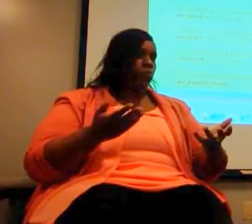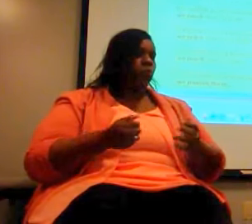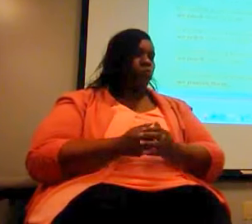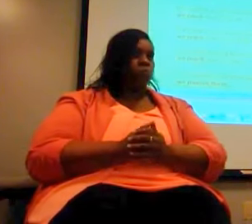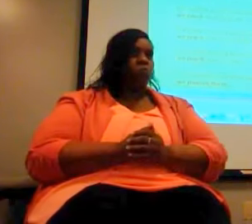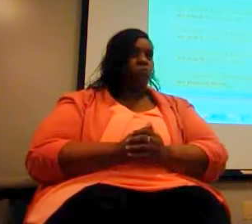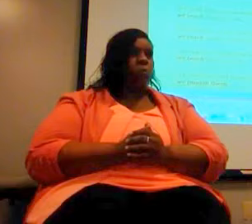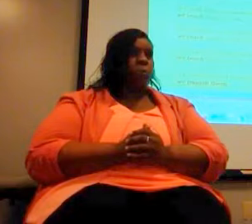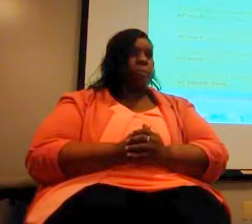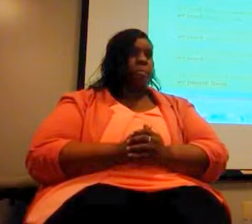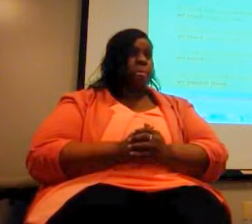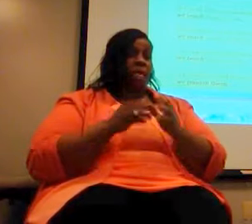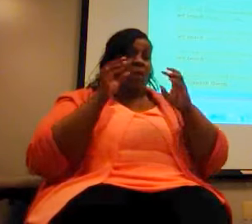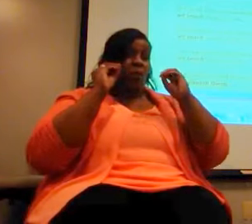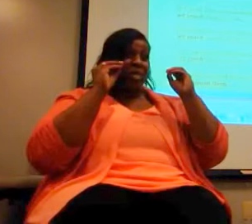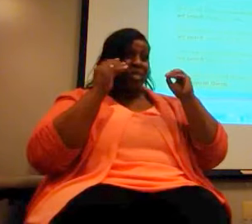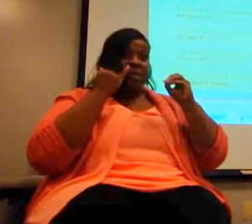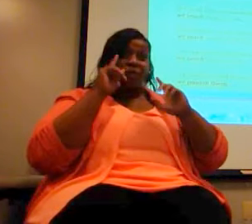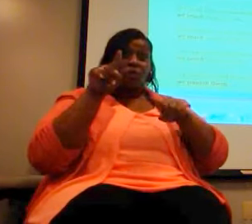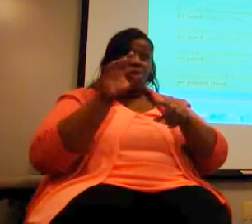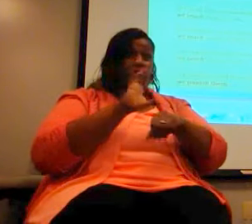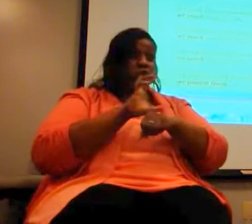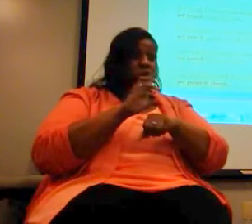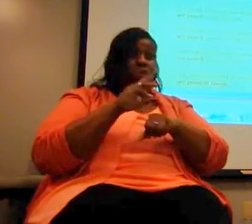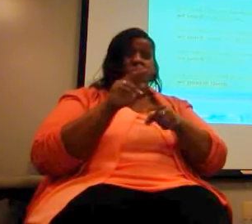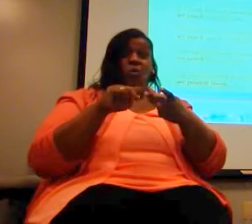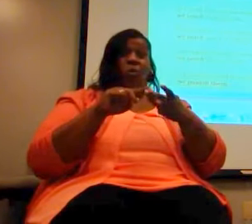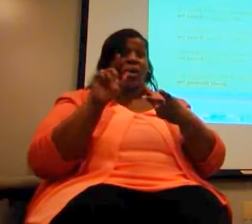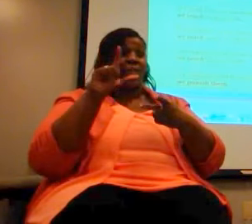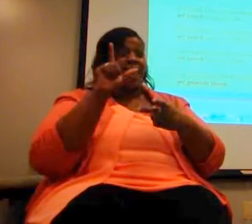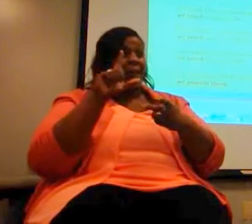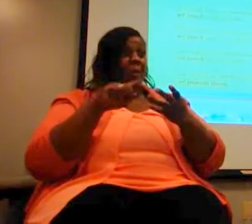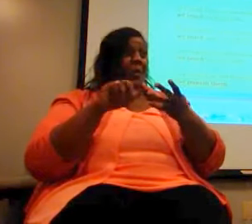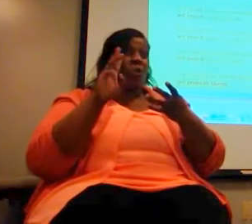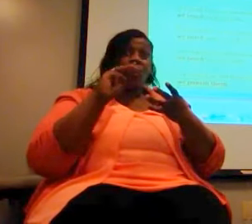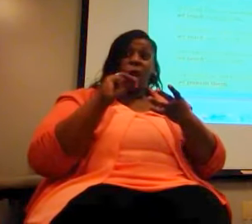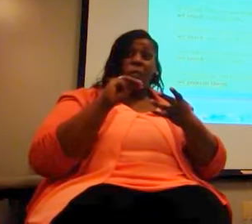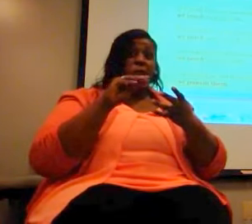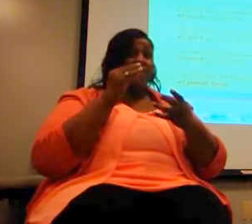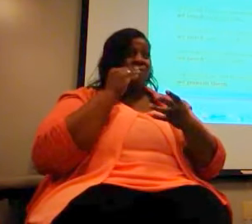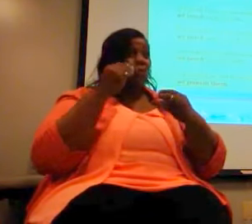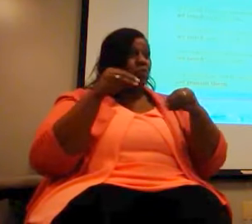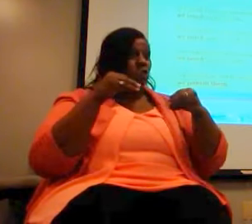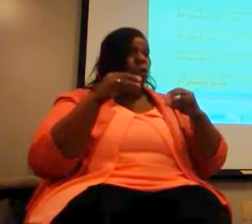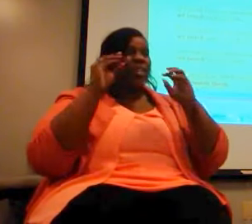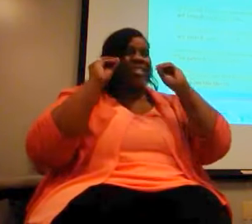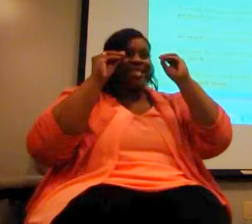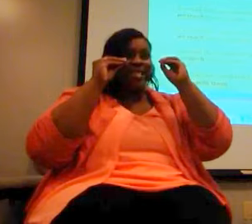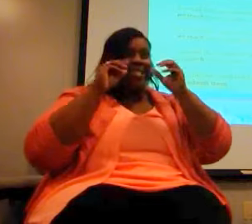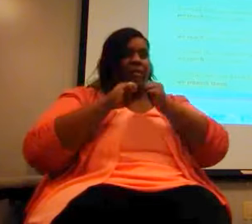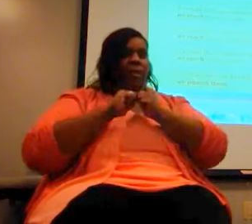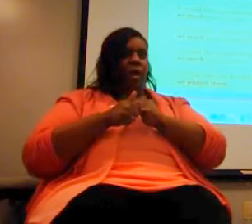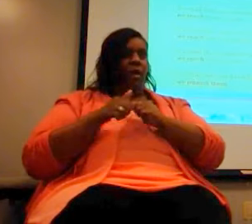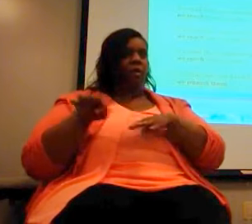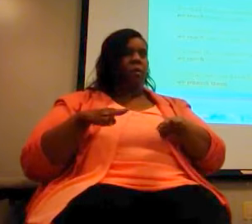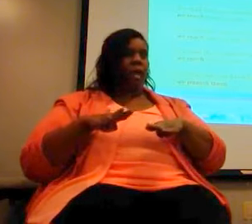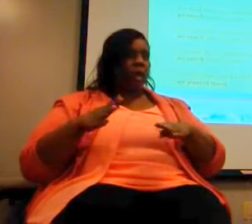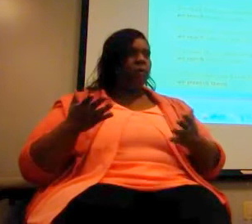We teach them if we go to church, if we go to the library, if we go to the Walmart or the grocery store, we teach them